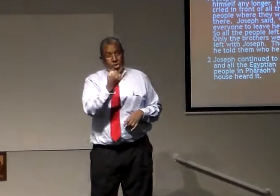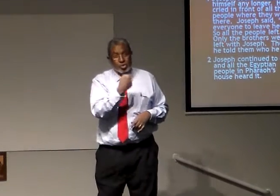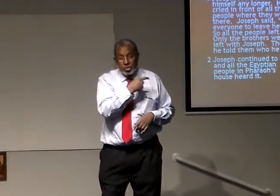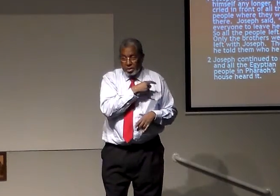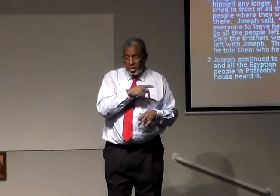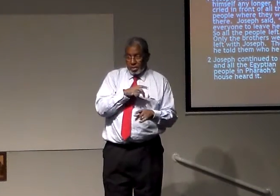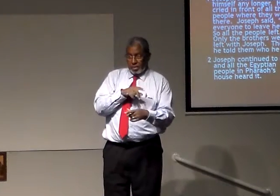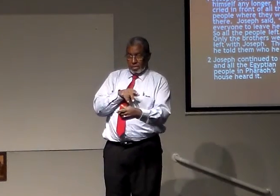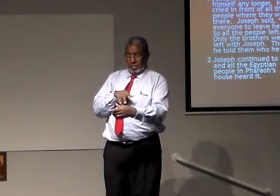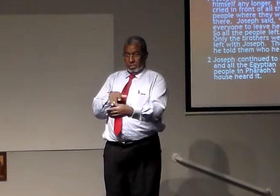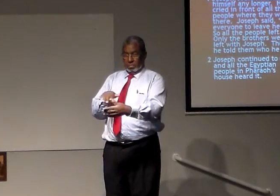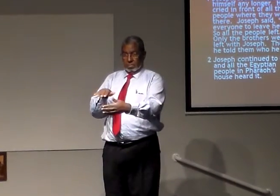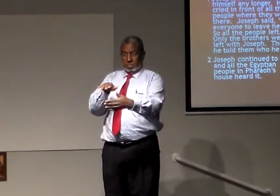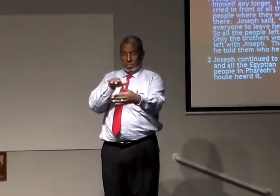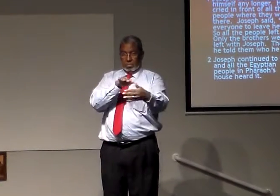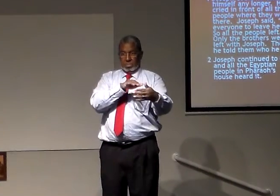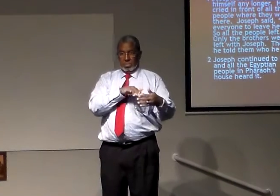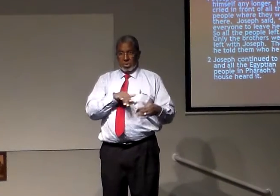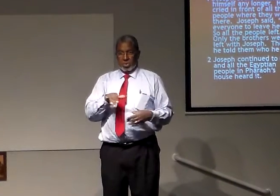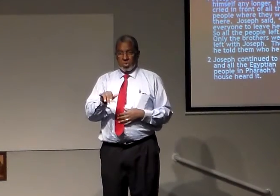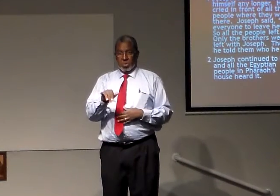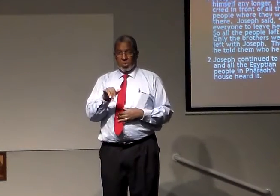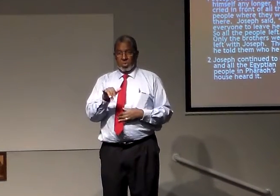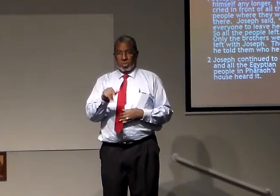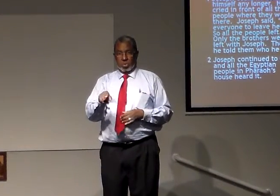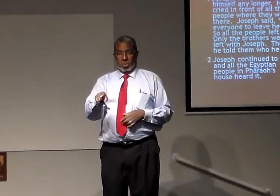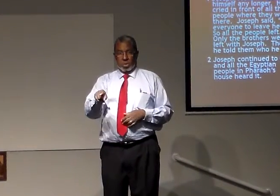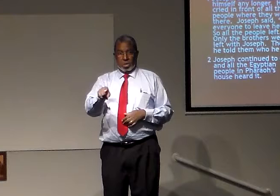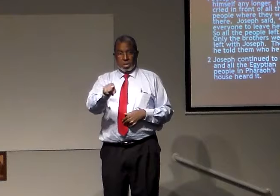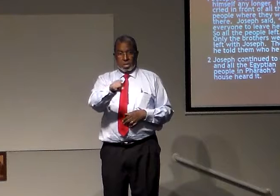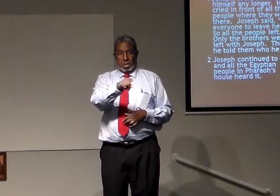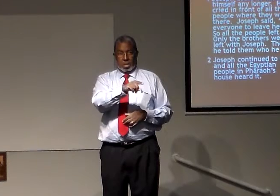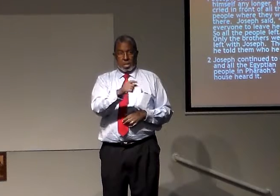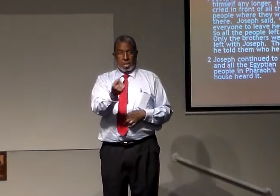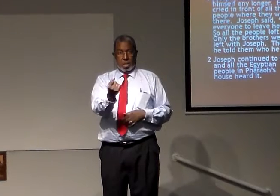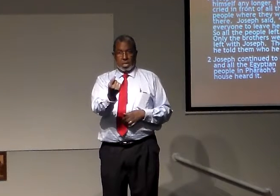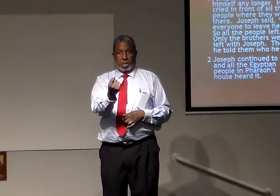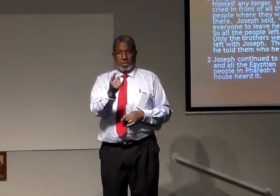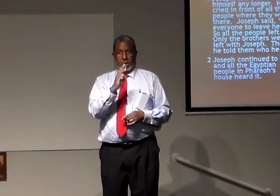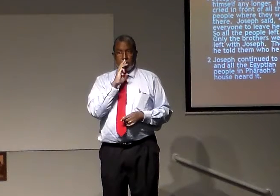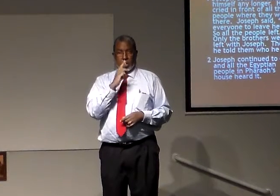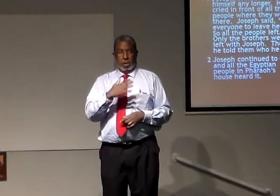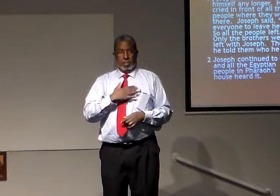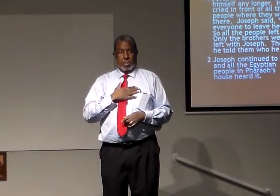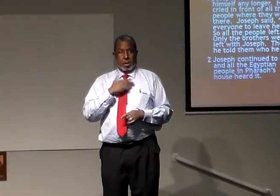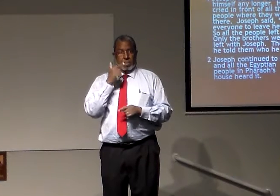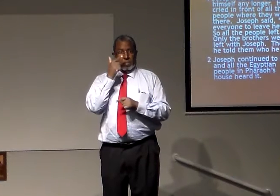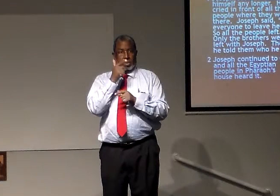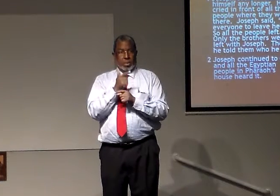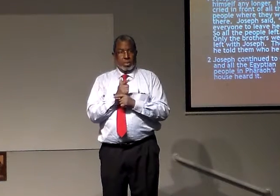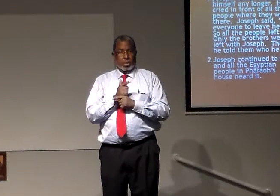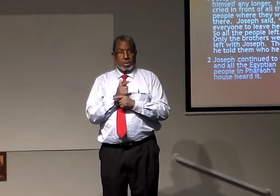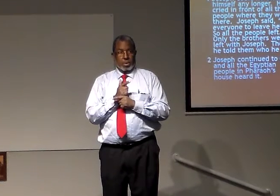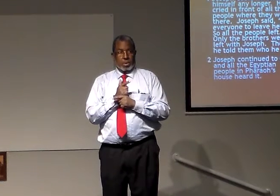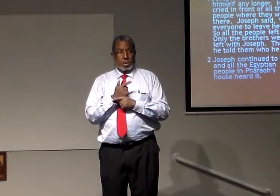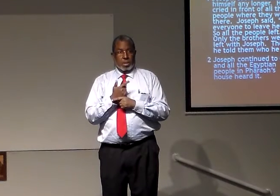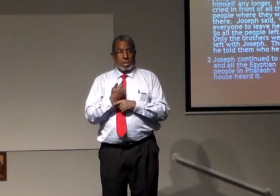say? Joseph looked at them and he studied them. And he could not